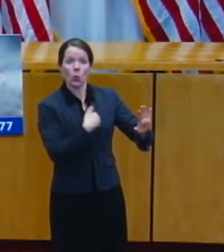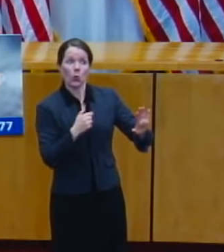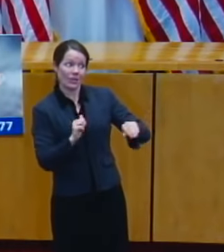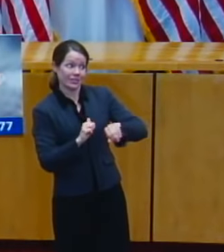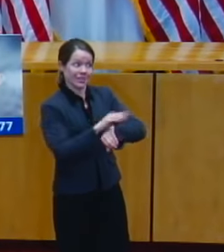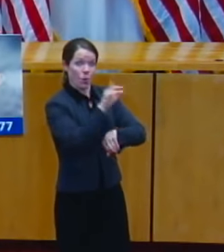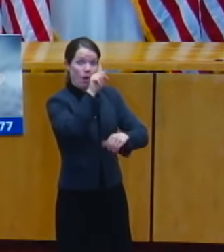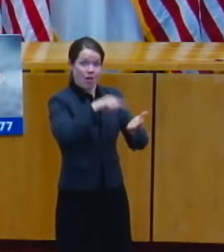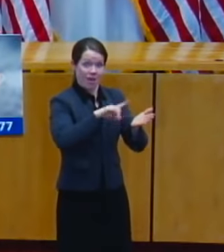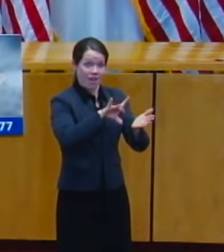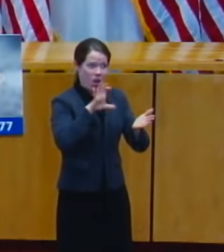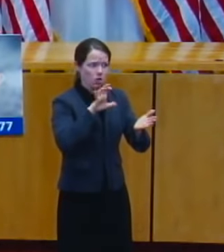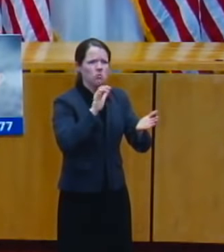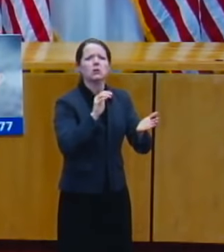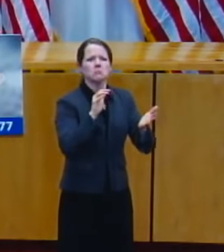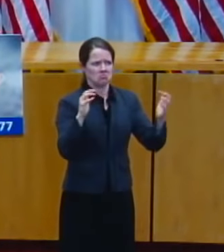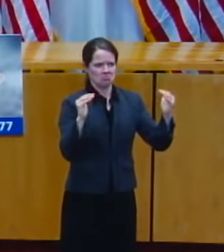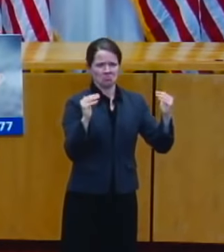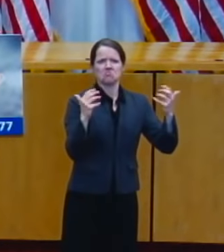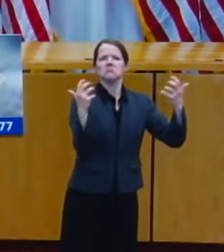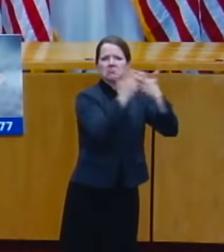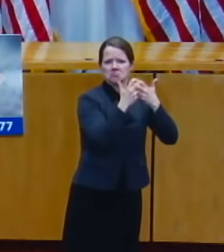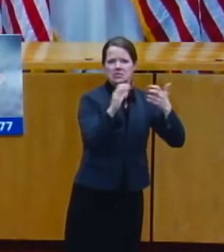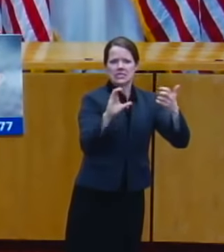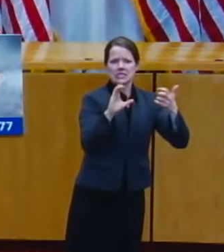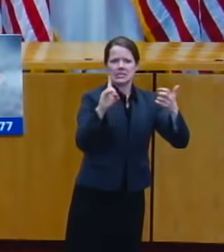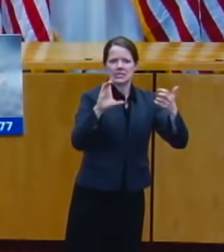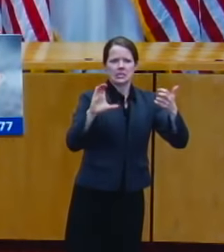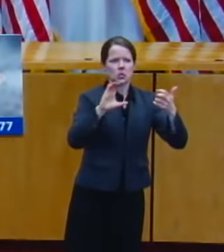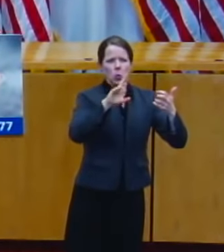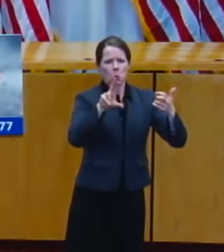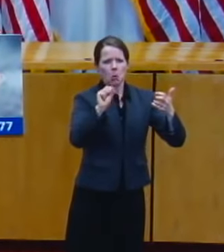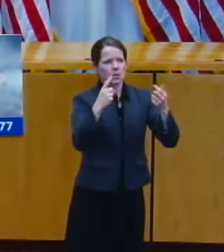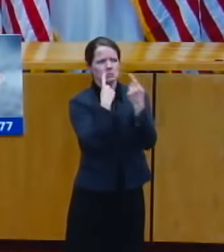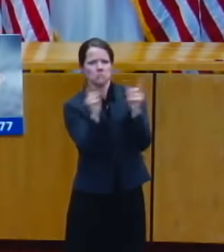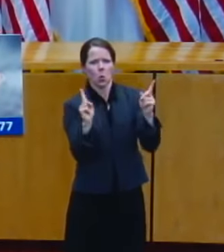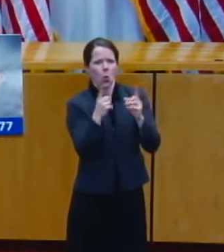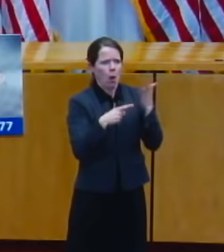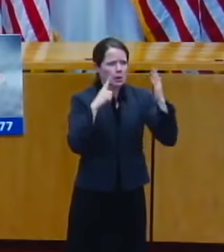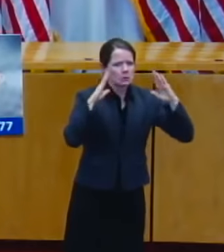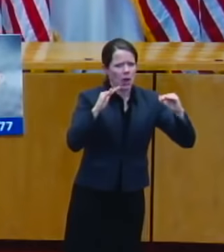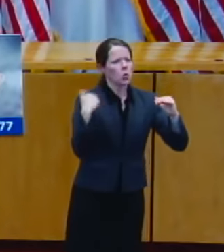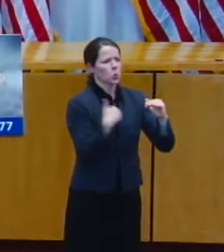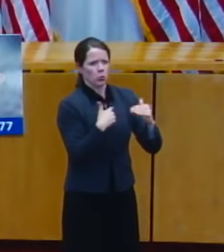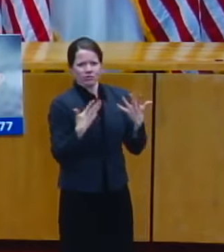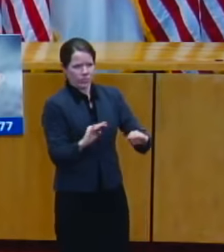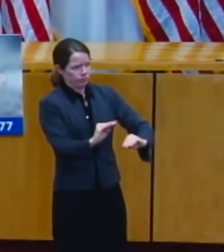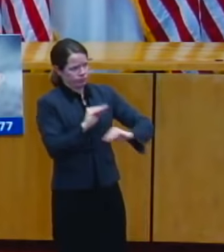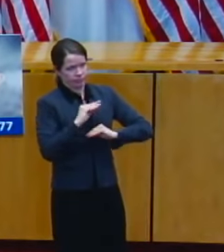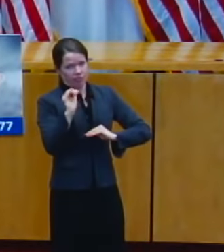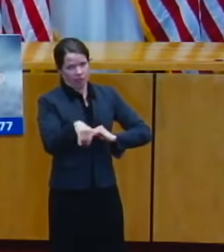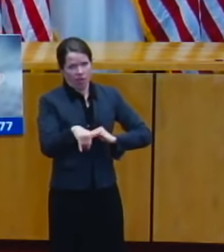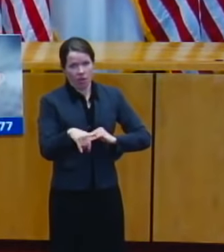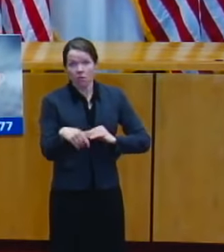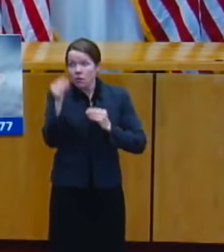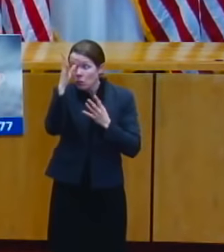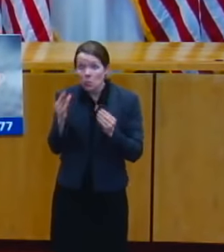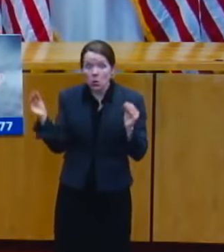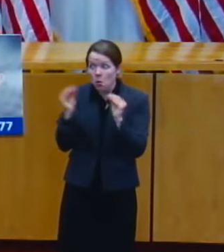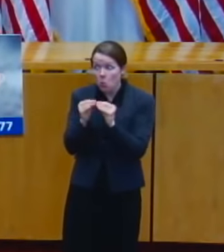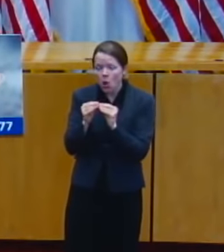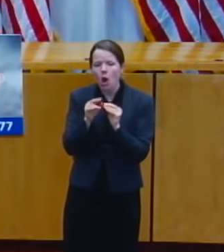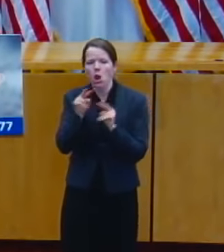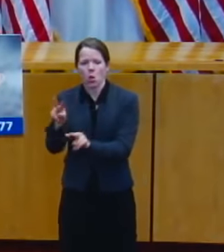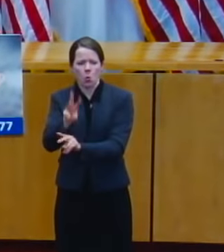guidance, which is online on our website. Are you noticing any hotspots in Massachusetts, areas